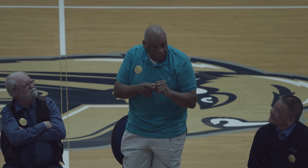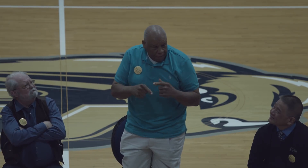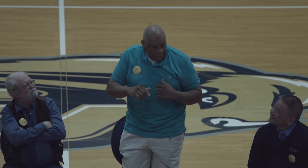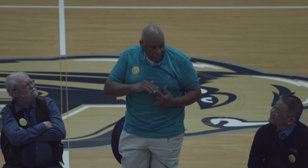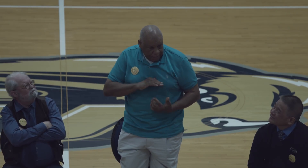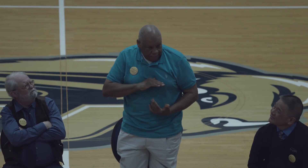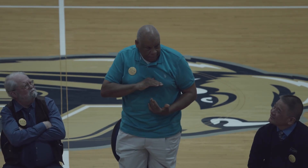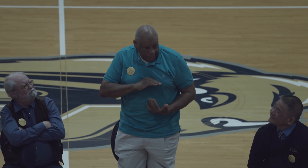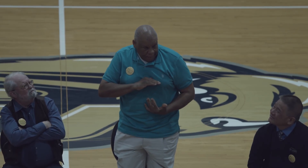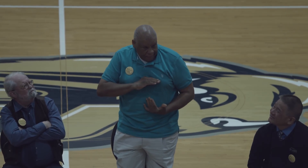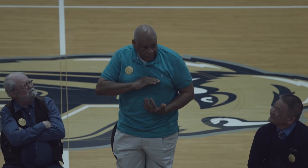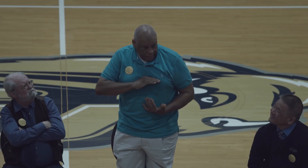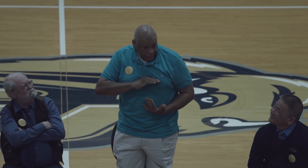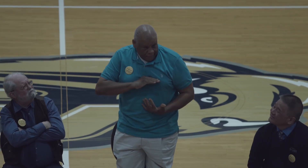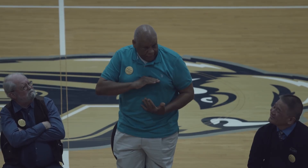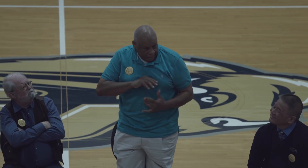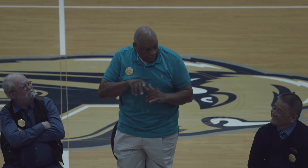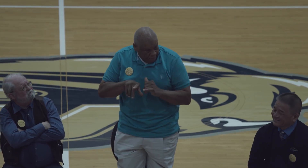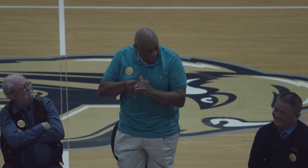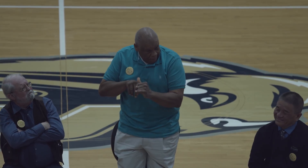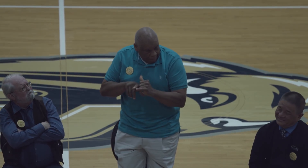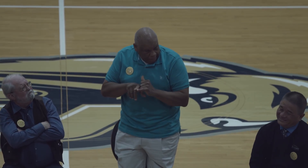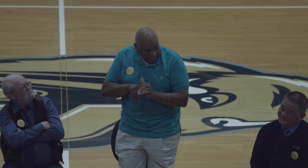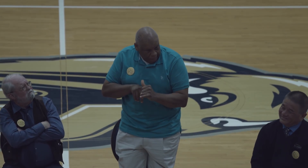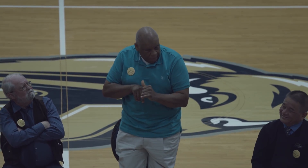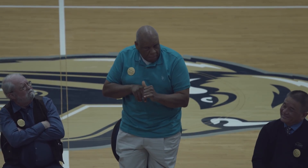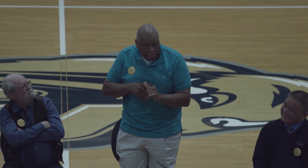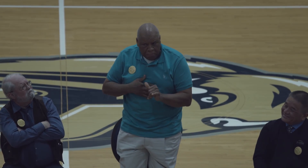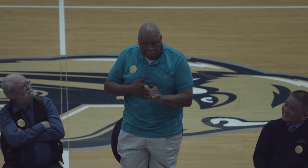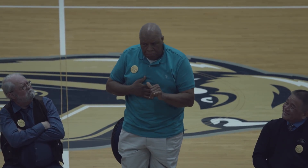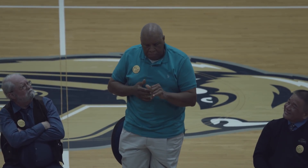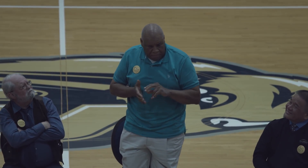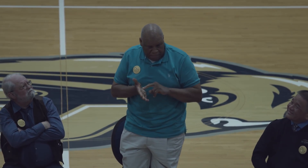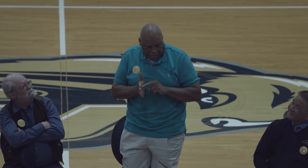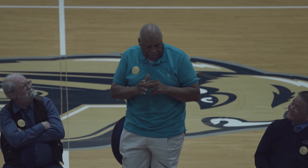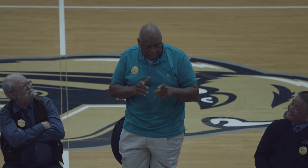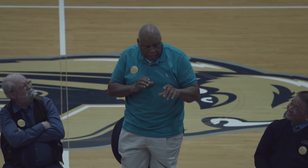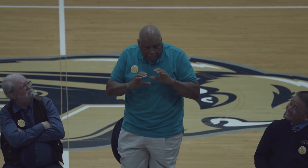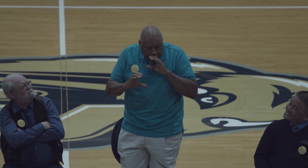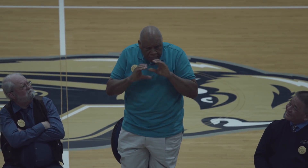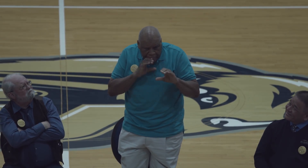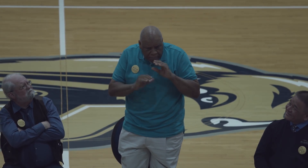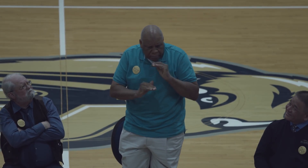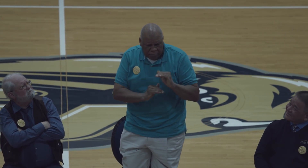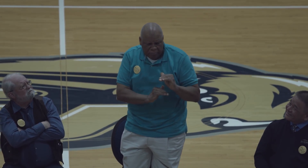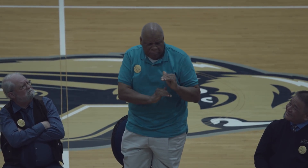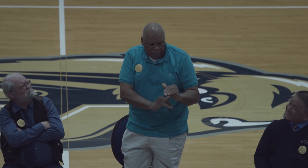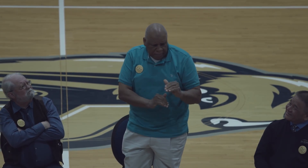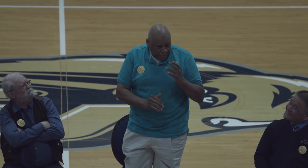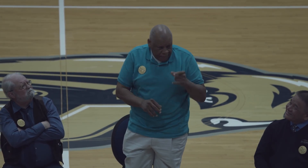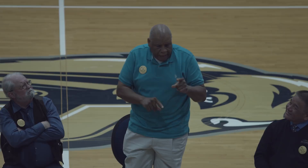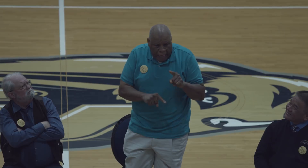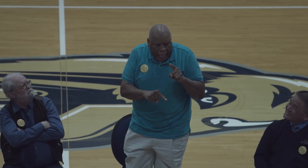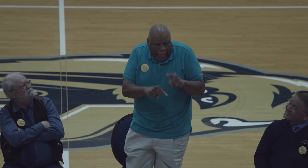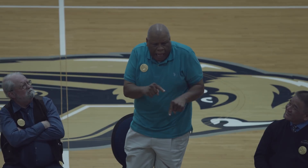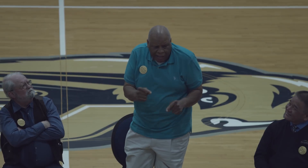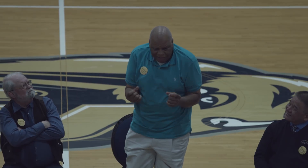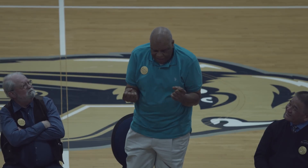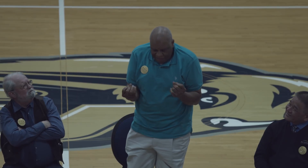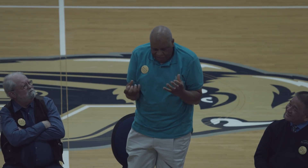itself. And they were angry that the students and faculty were protesting, and this person was actually